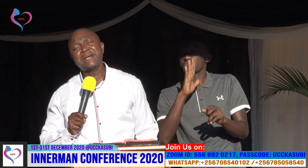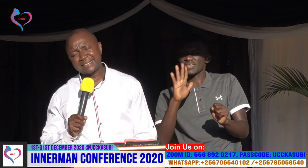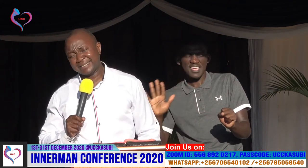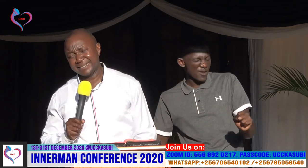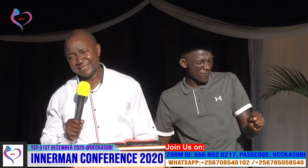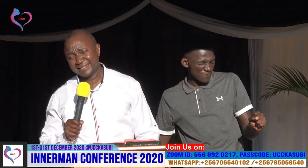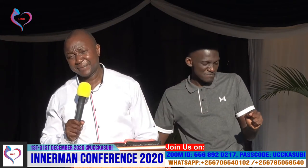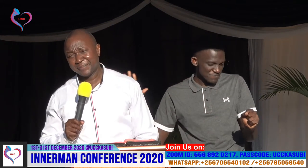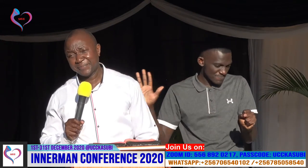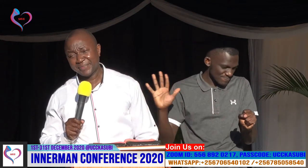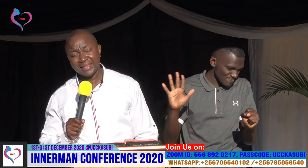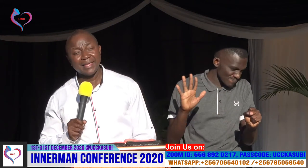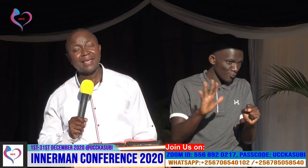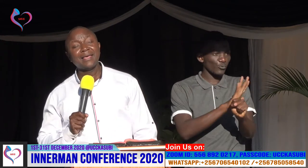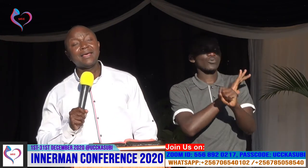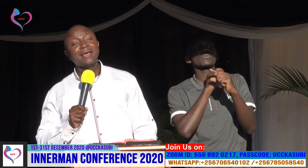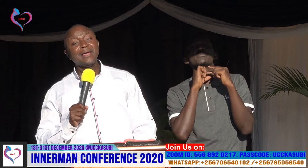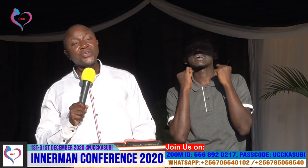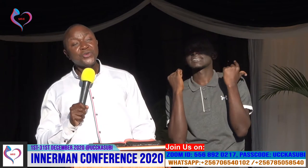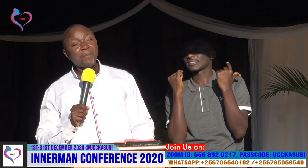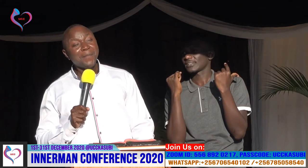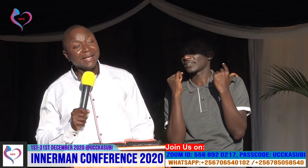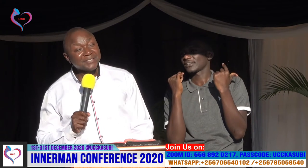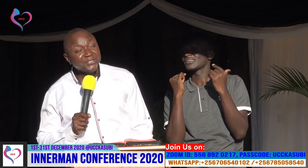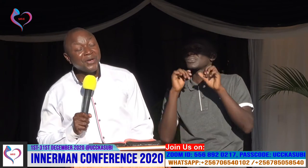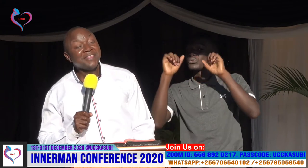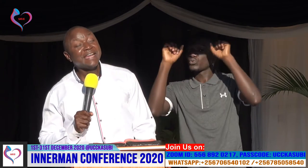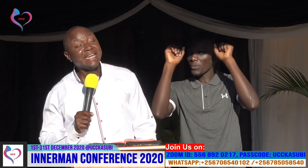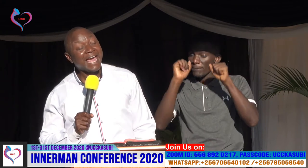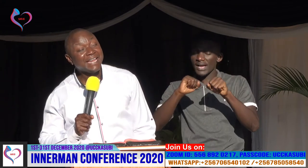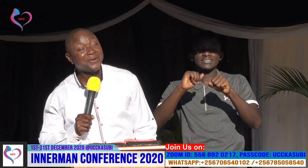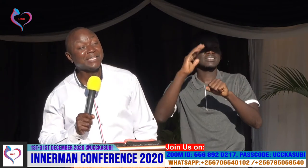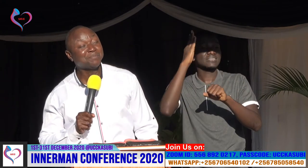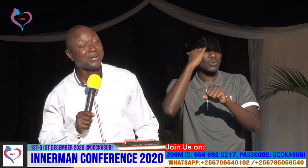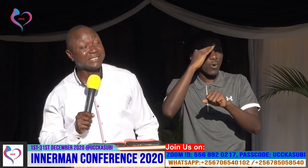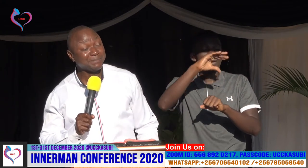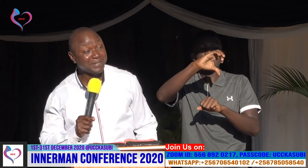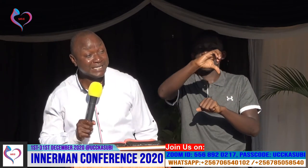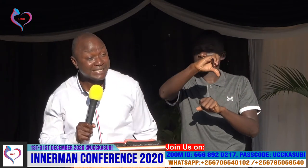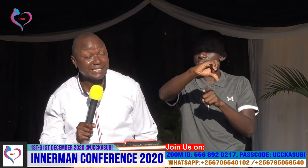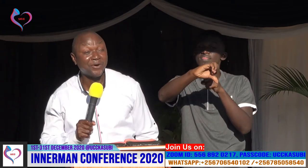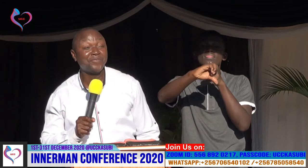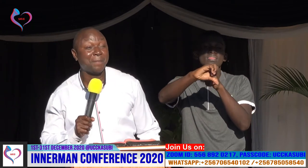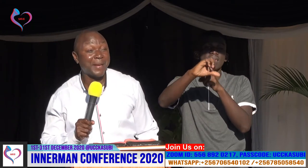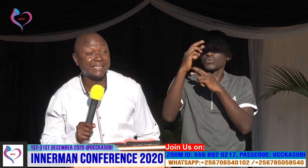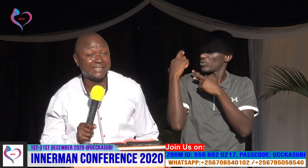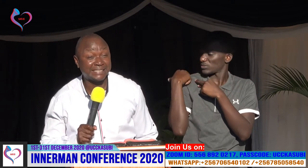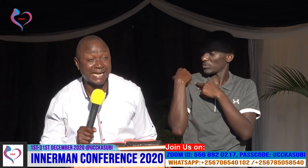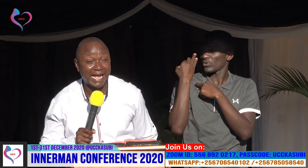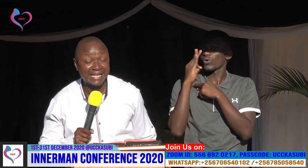fledged pastor, you must know the 9 responsibilities of